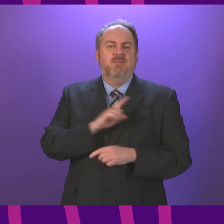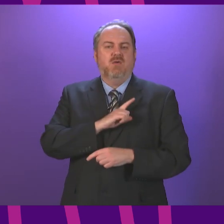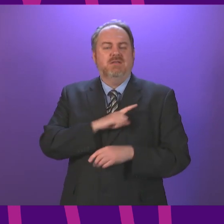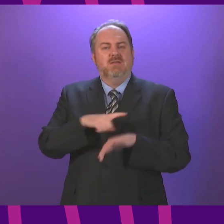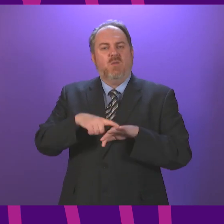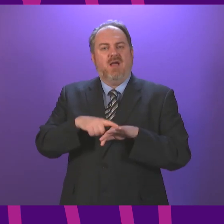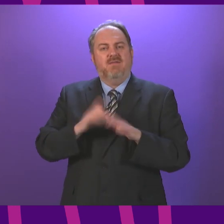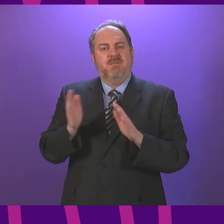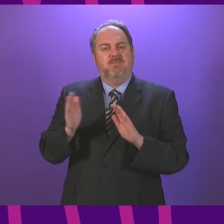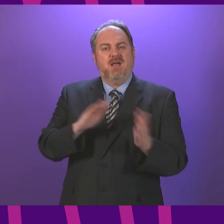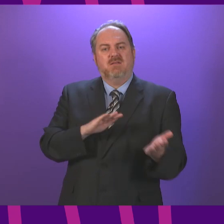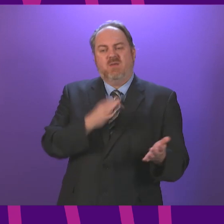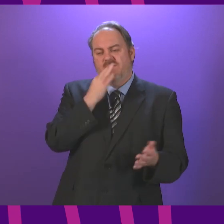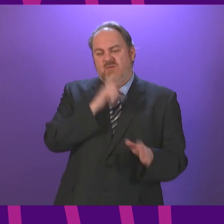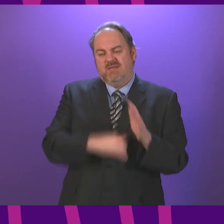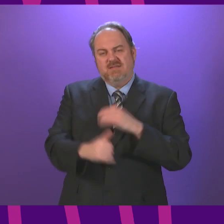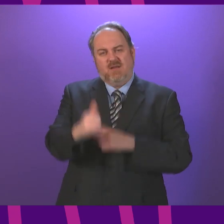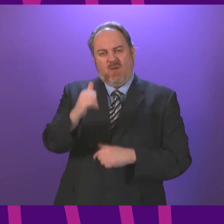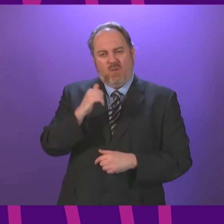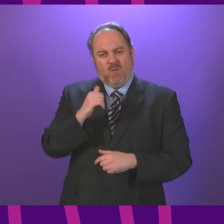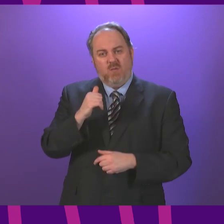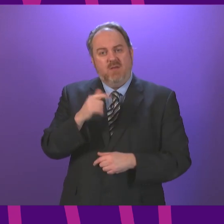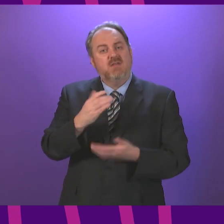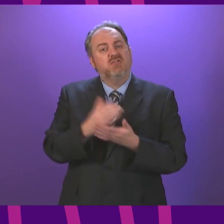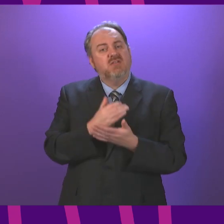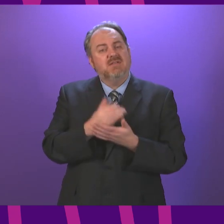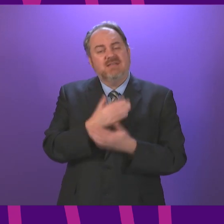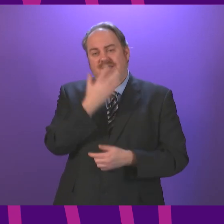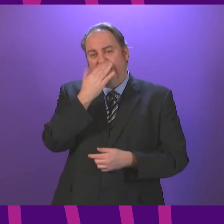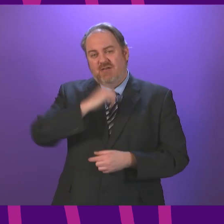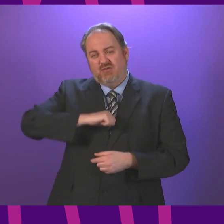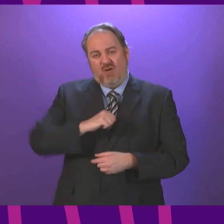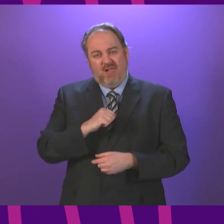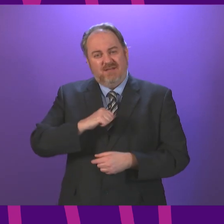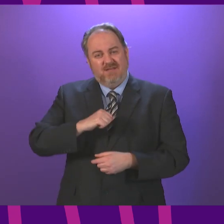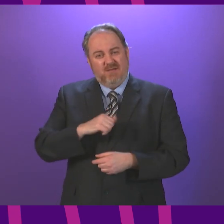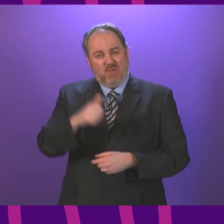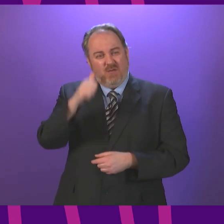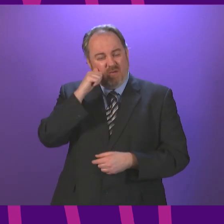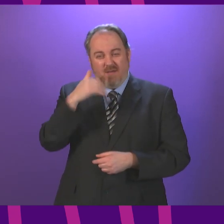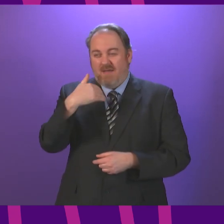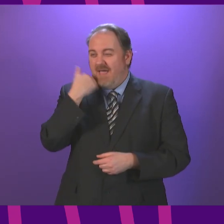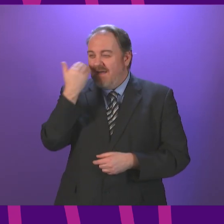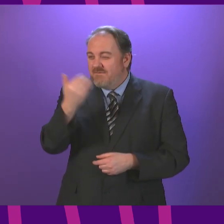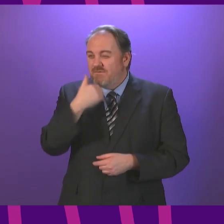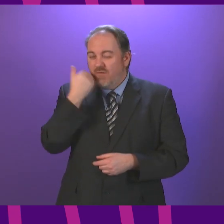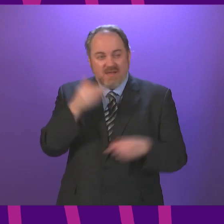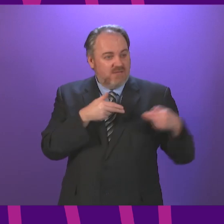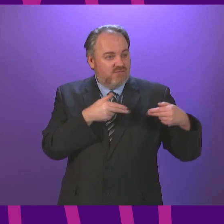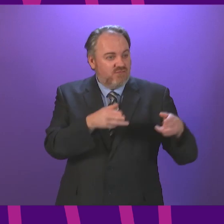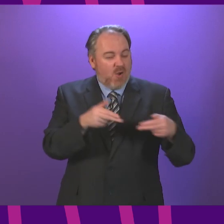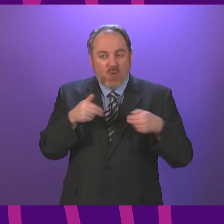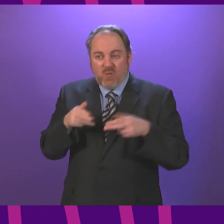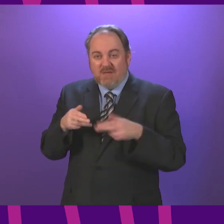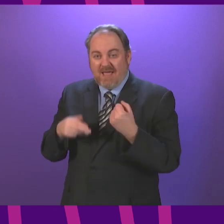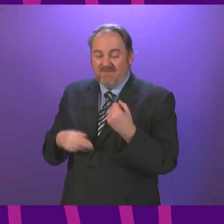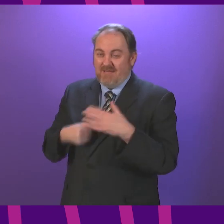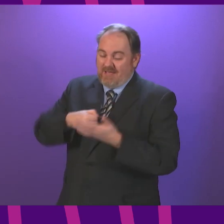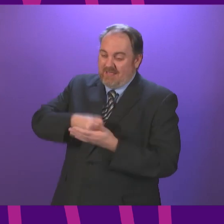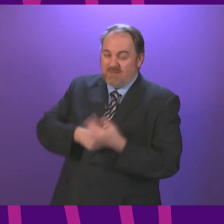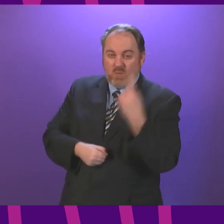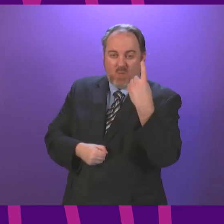ago. Age Scotland estimate that before the pandemic every street in Scotland housed a chronically lonely older person and it's only got worse.